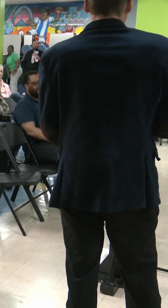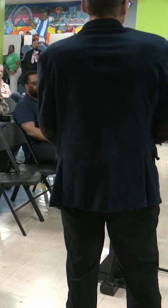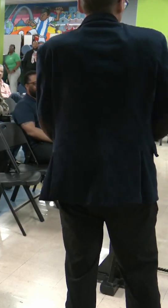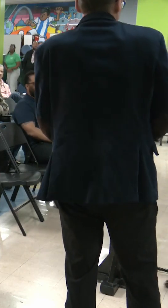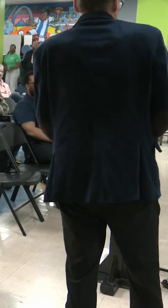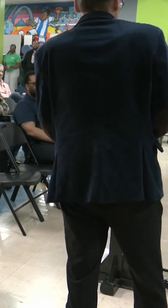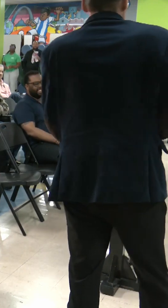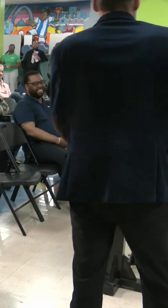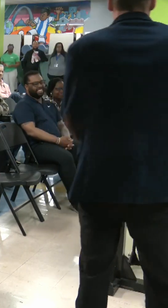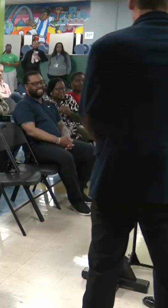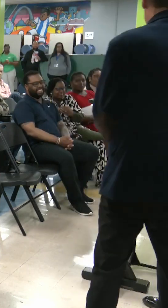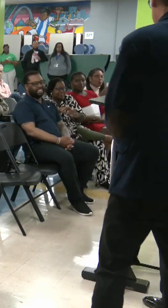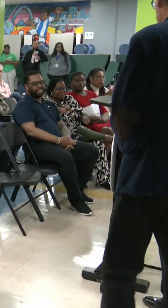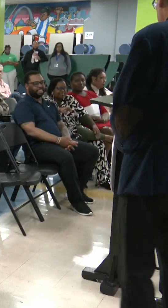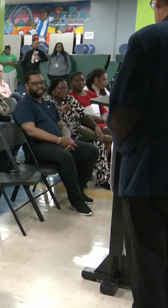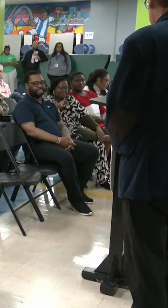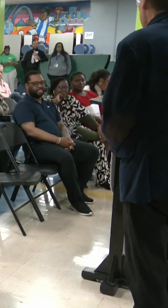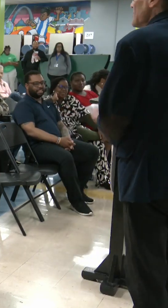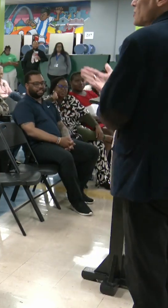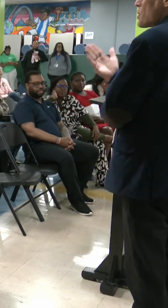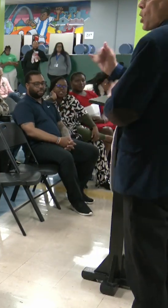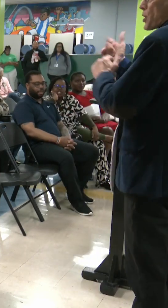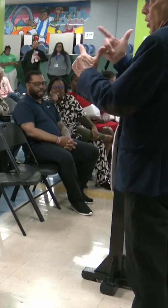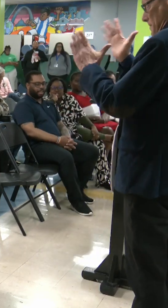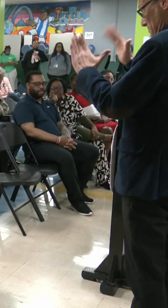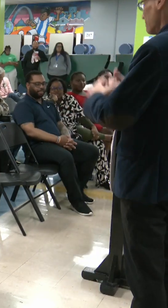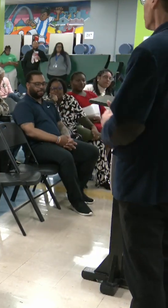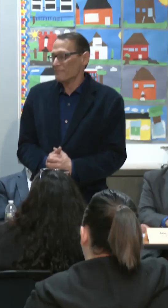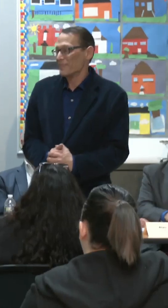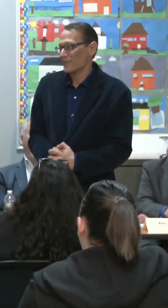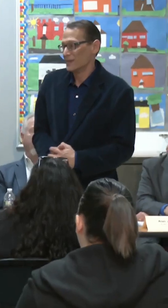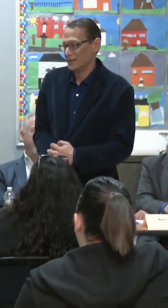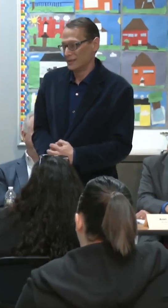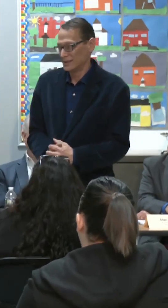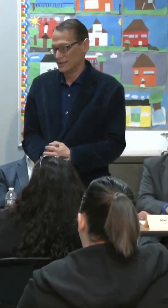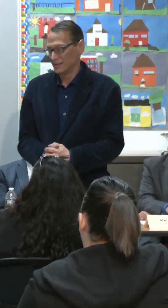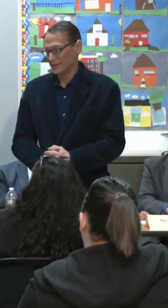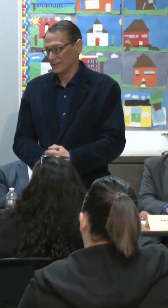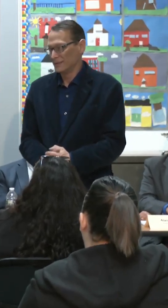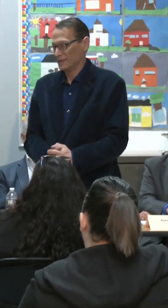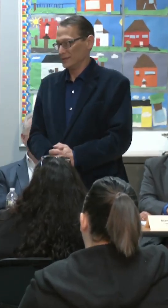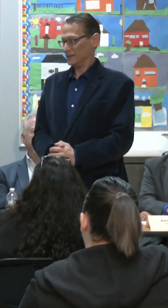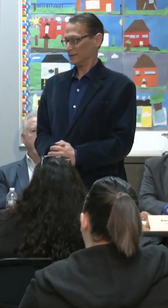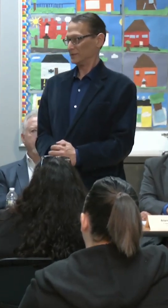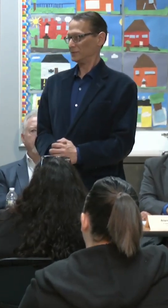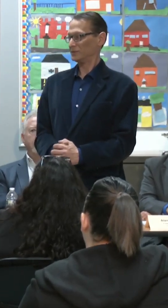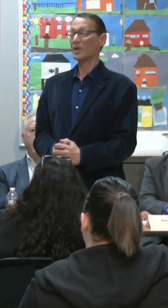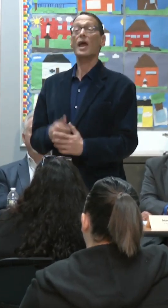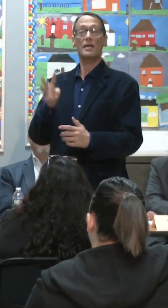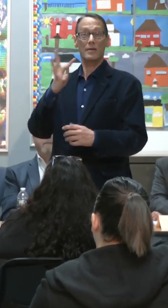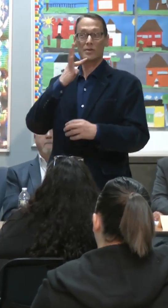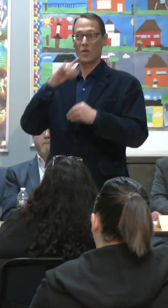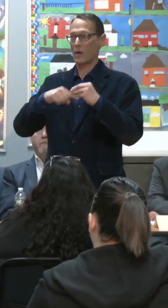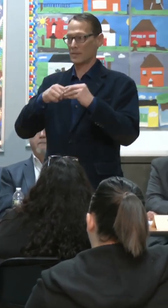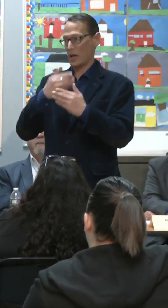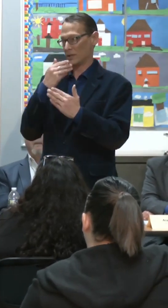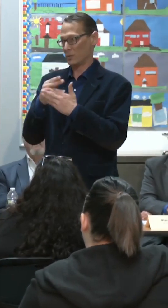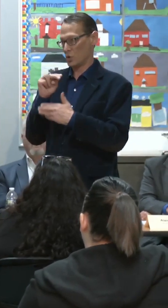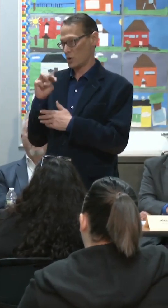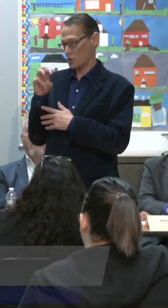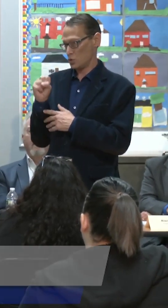community anchors like the Winklemans. And you've seen our Show Me Peace violence intervention specialists